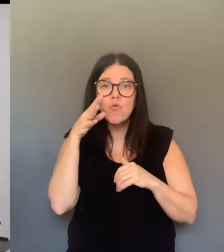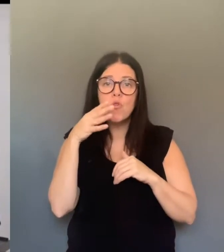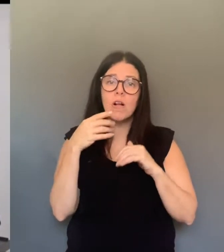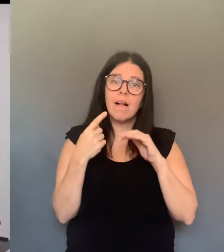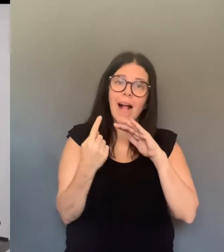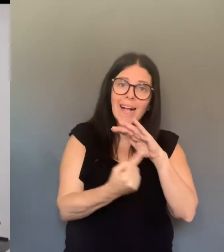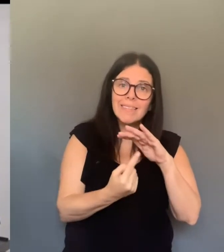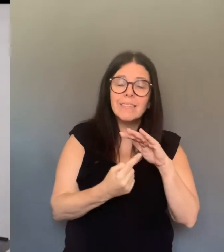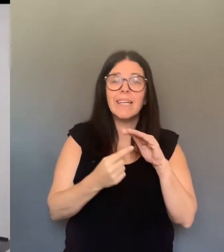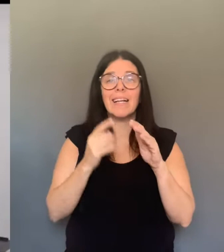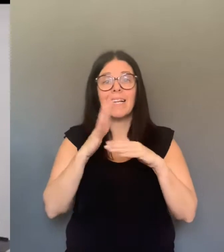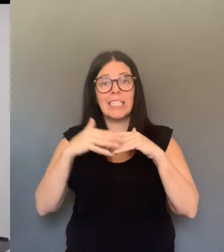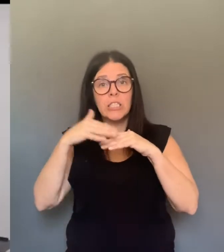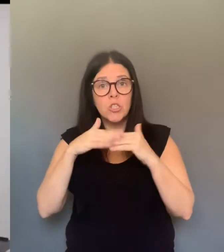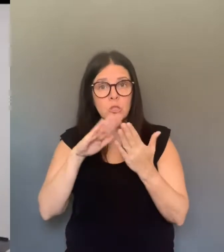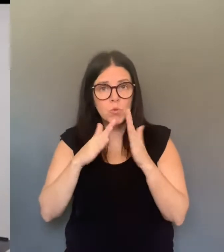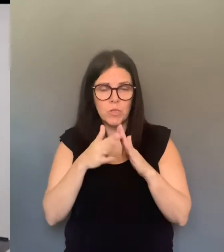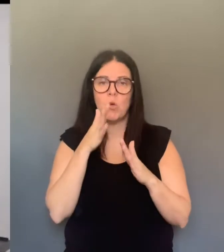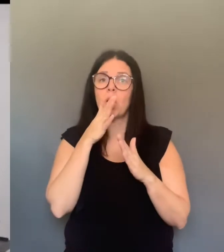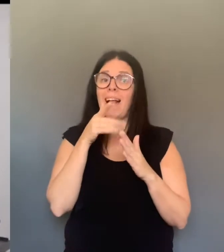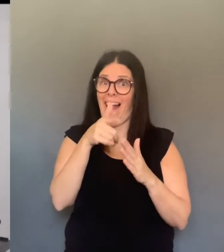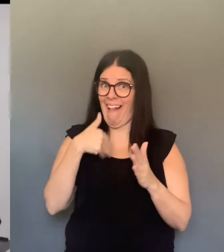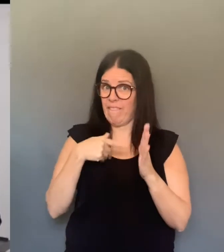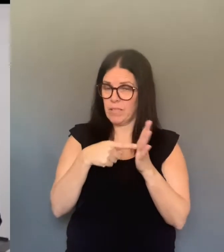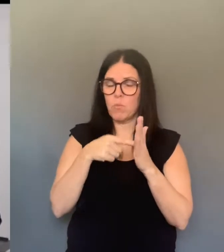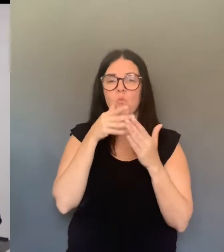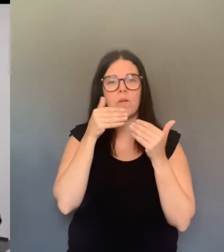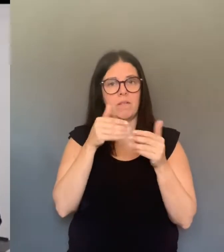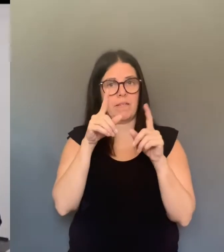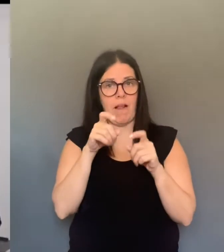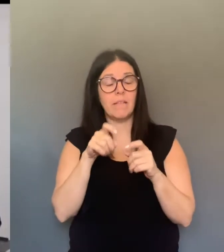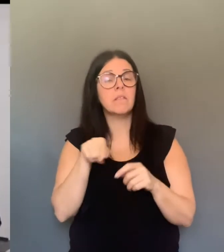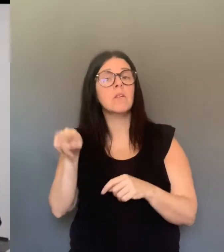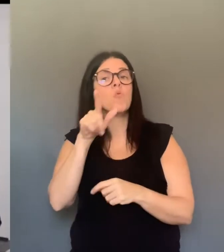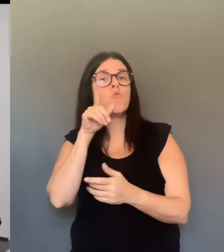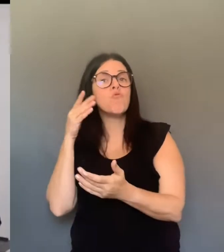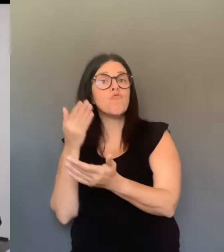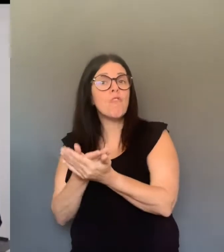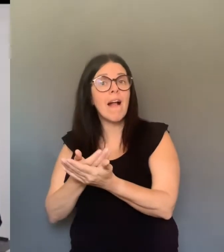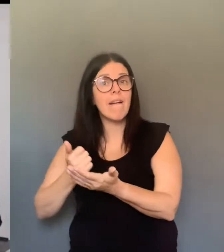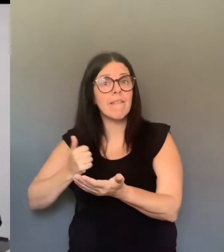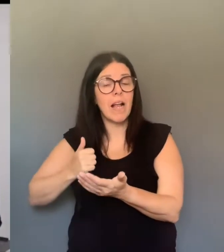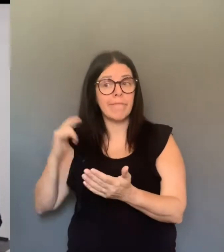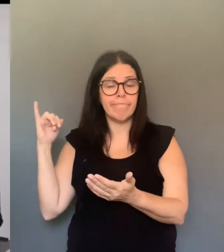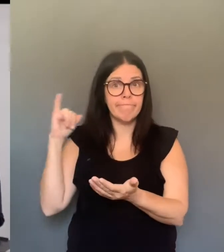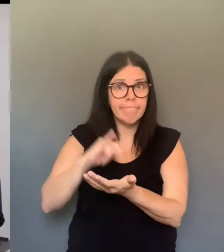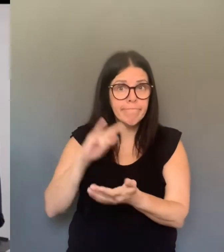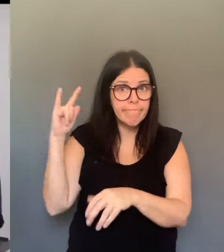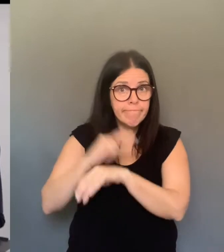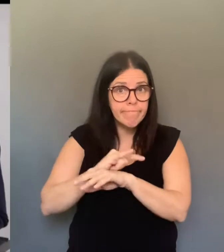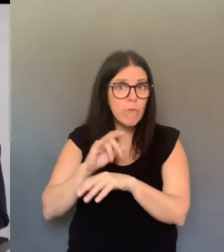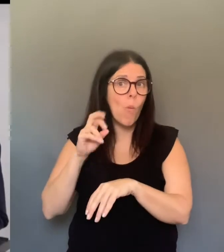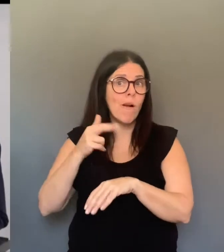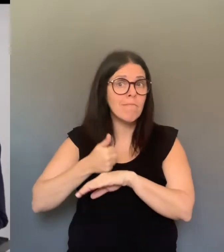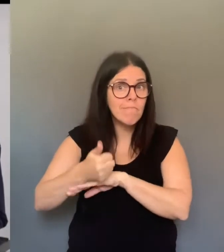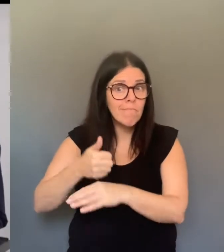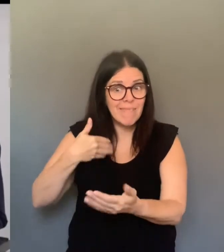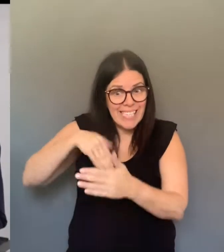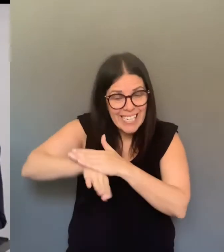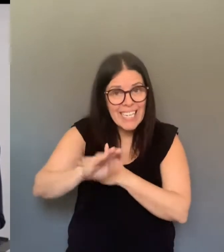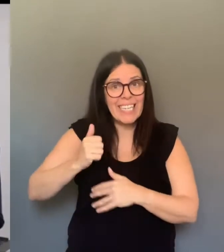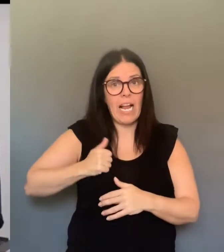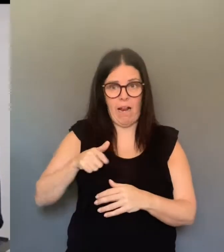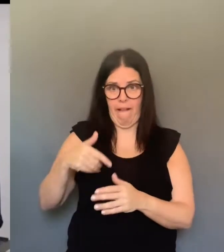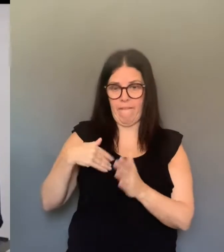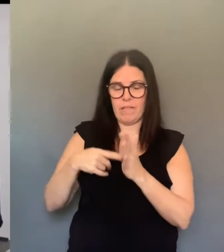online self-assessment tool available at ontario.ca, contact Telehealth Ontario, or call your primary care